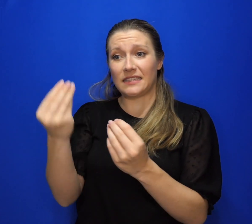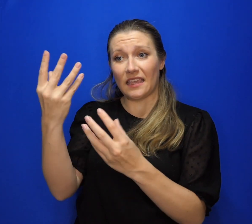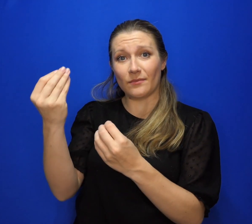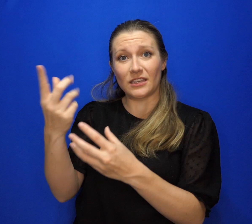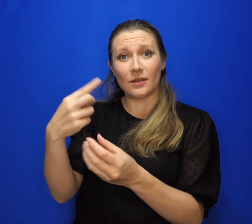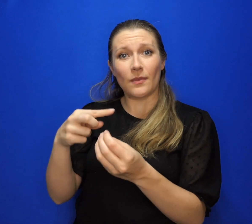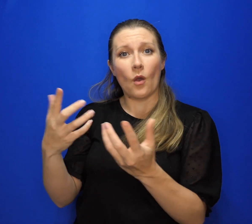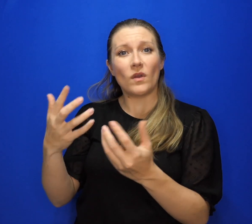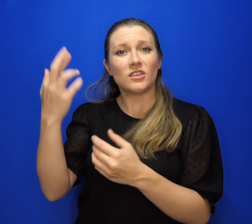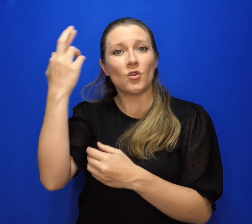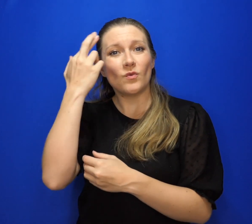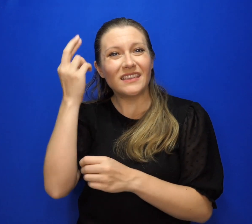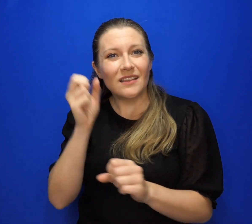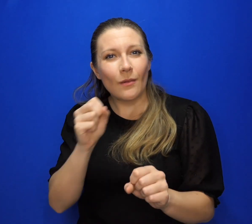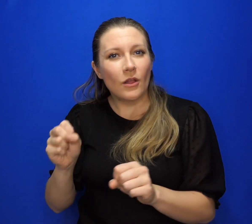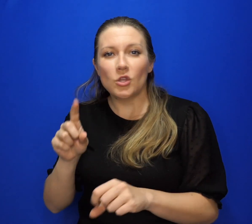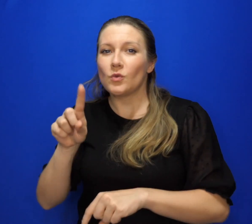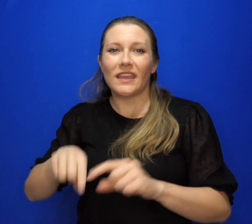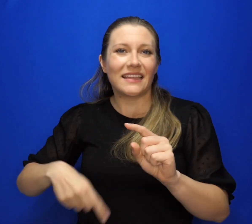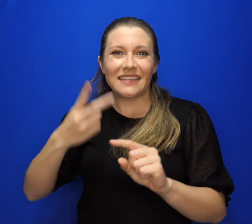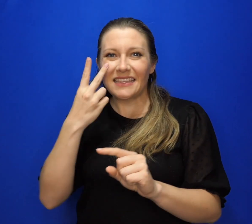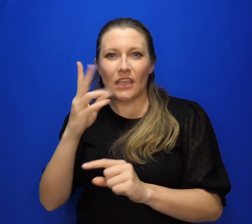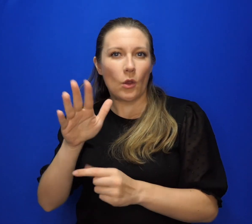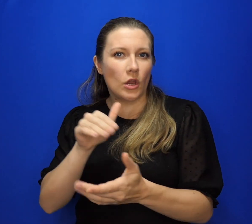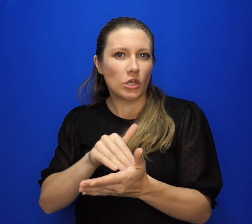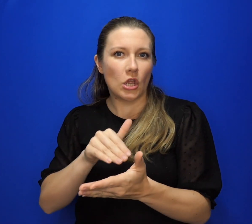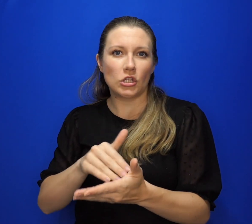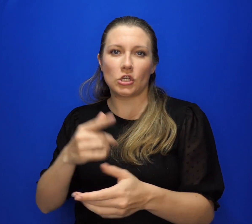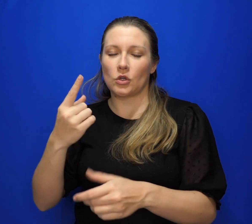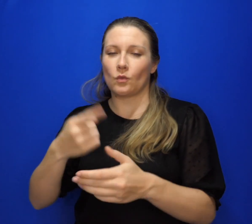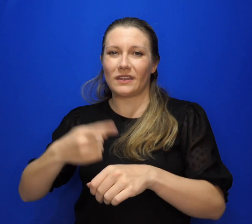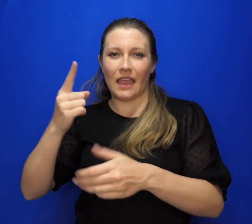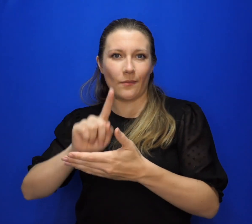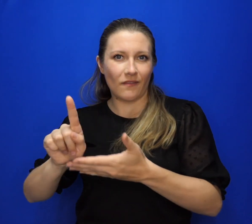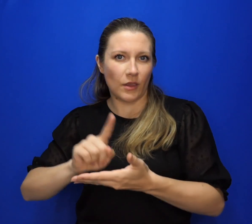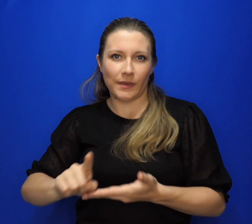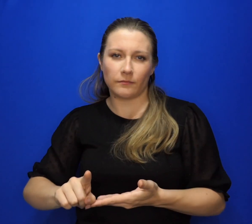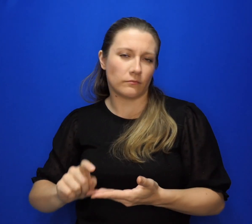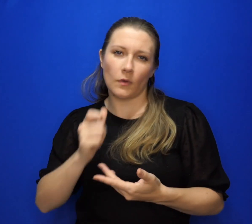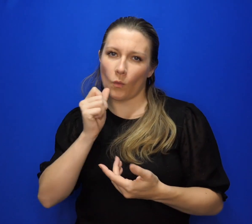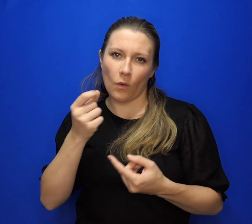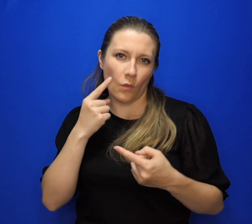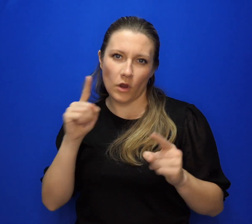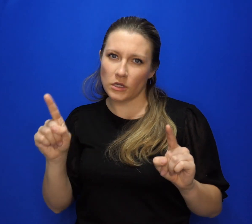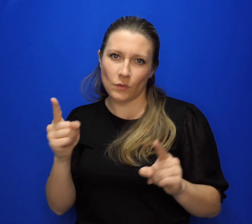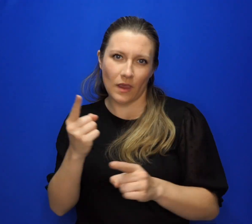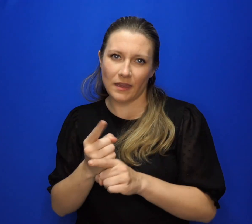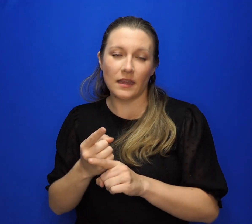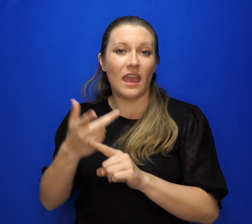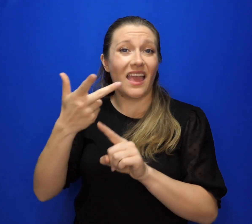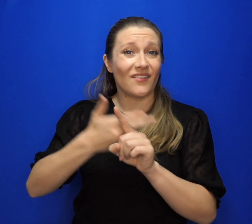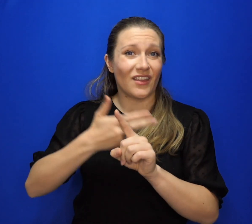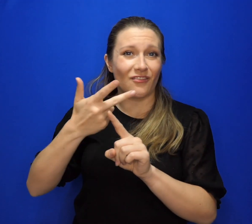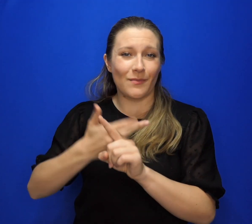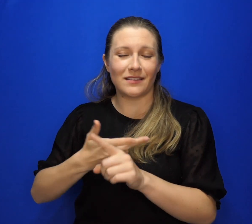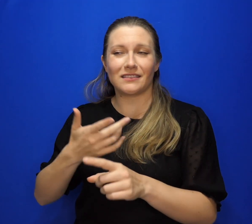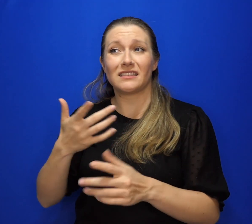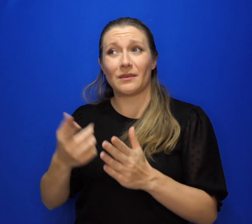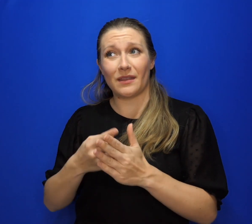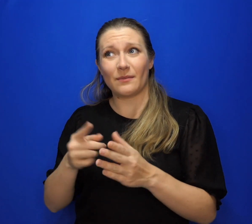doctor constantly. You can't see your doctor once a week. That's not going to work, right? Every 3 months is too often. They don't know you. You know more than they